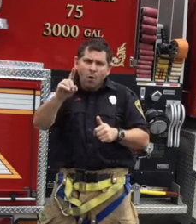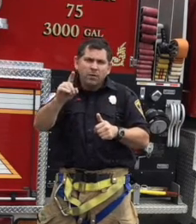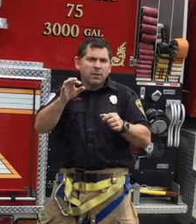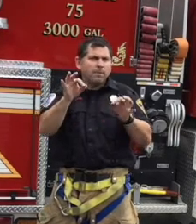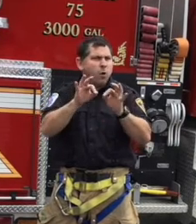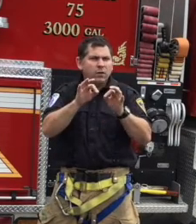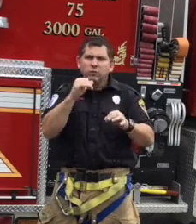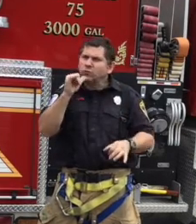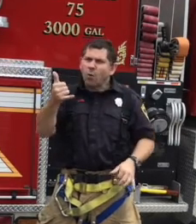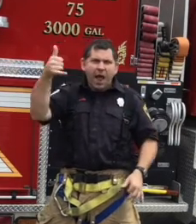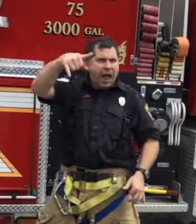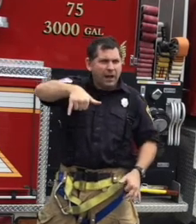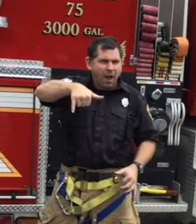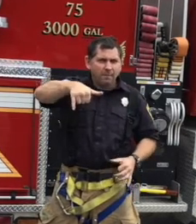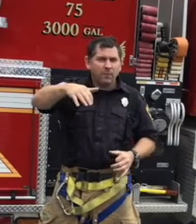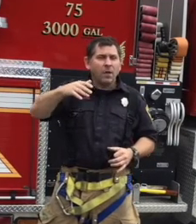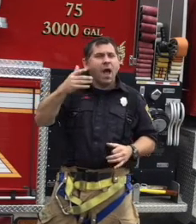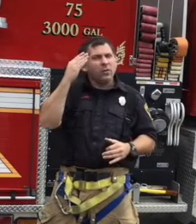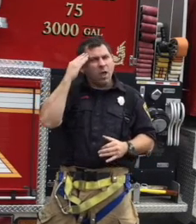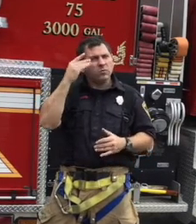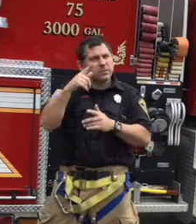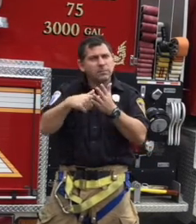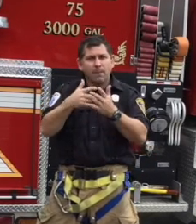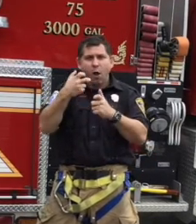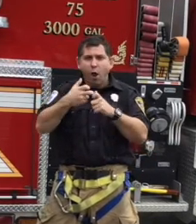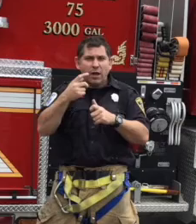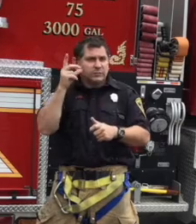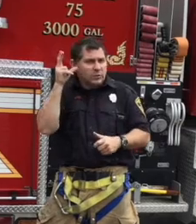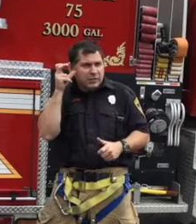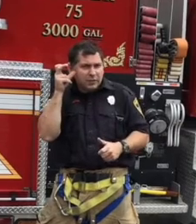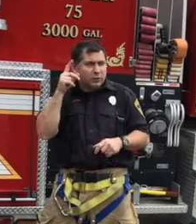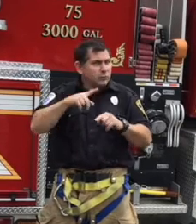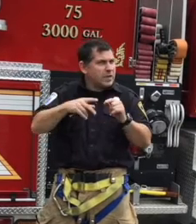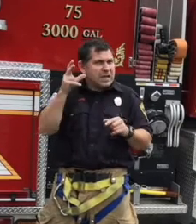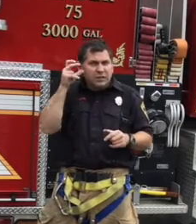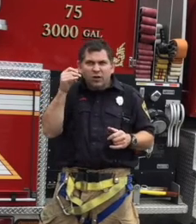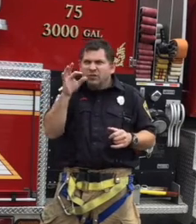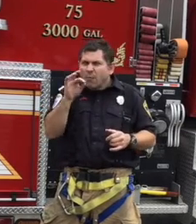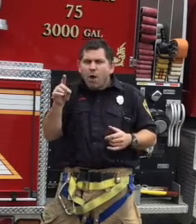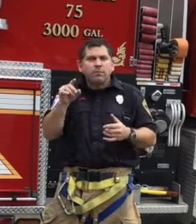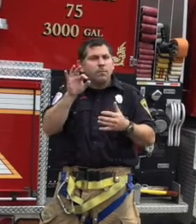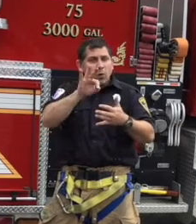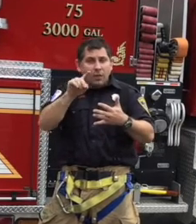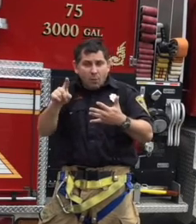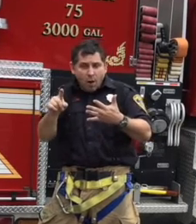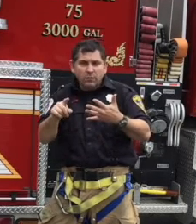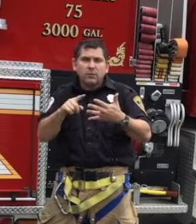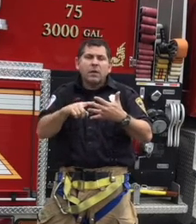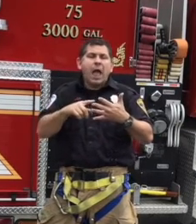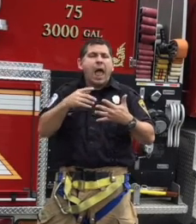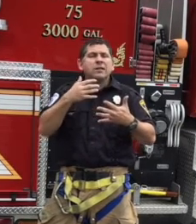911. And it's important, don't hang up, stay on the line, because maybe, you can't hear what they're